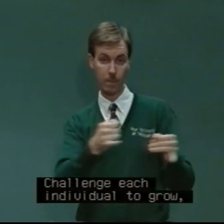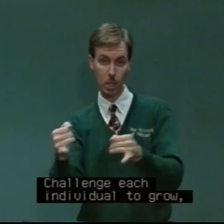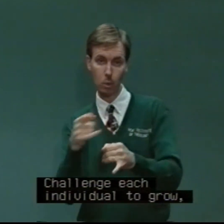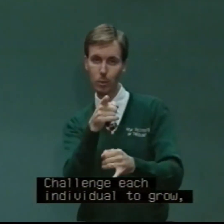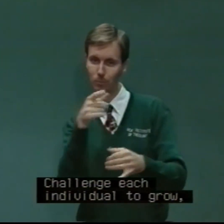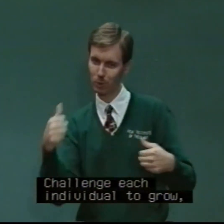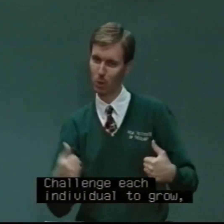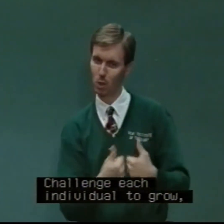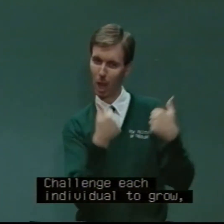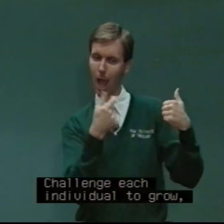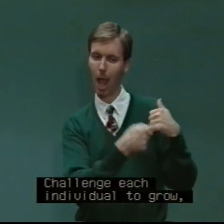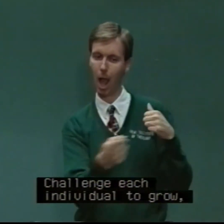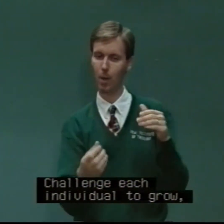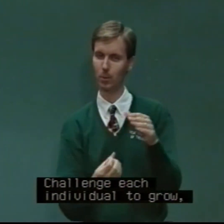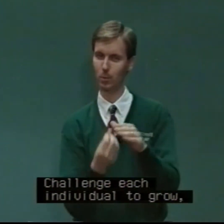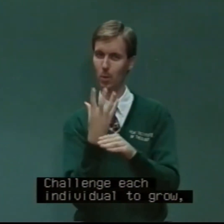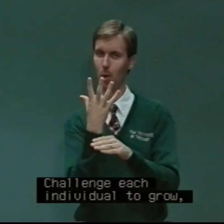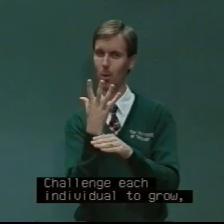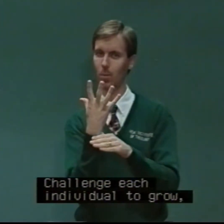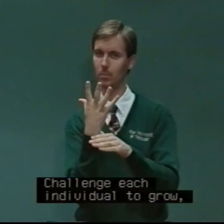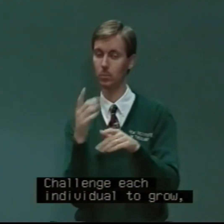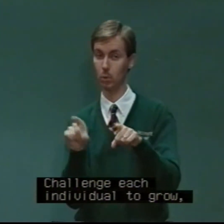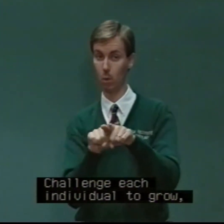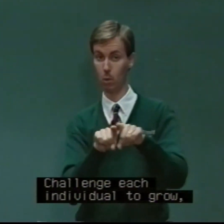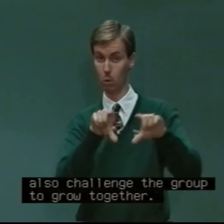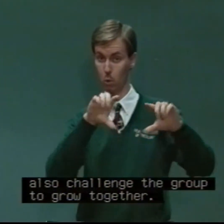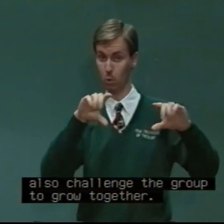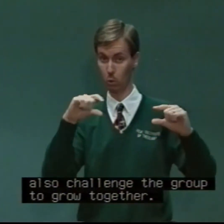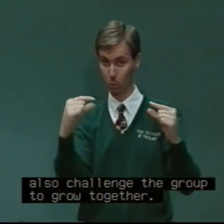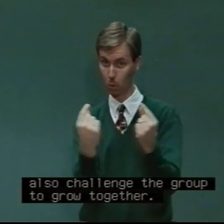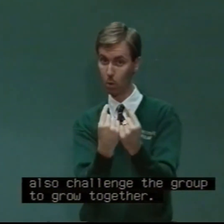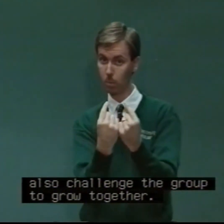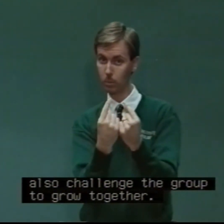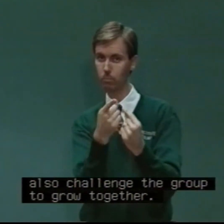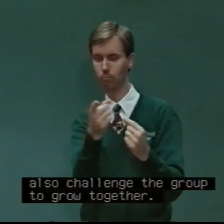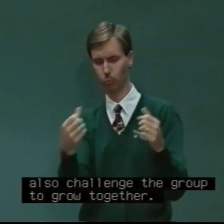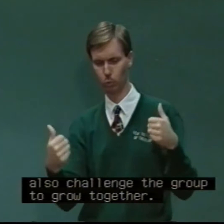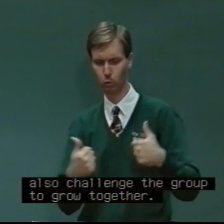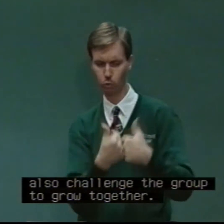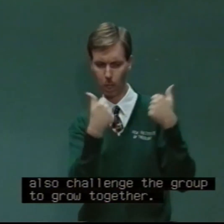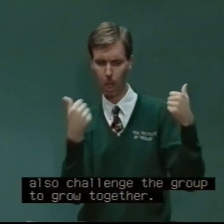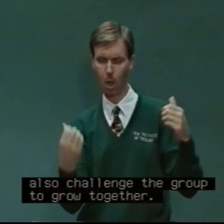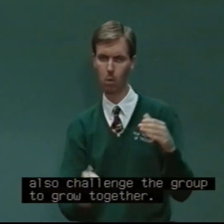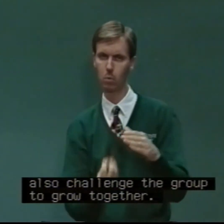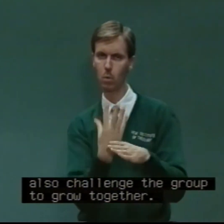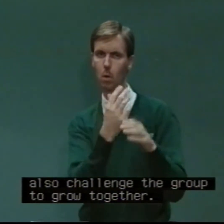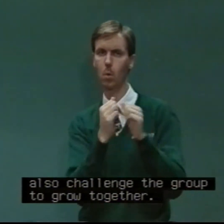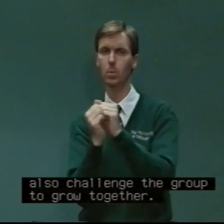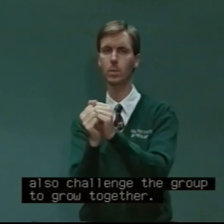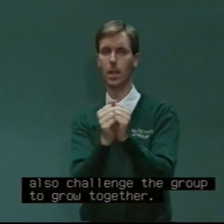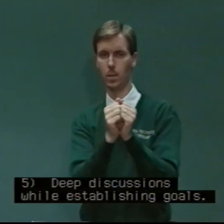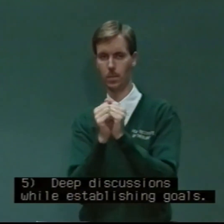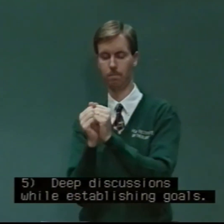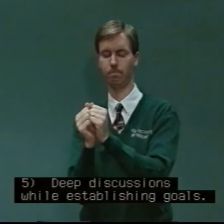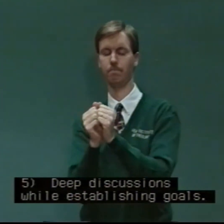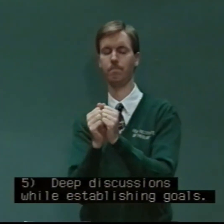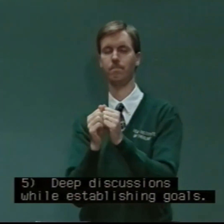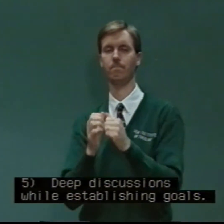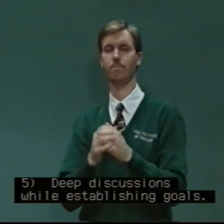Challenge each individual to grow. Also, the group to grow together. Five,